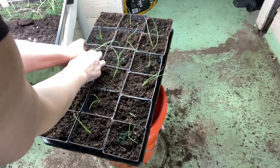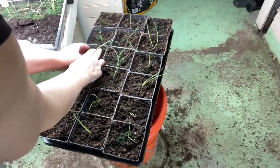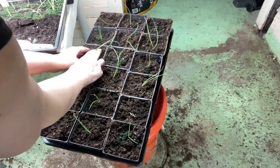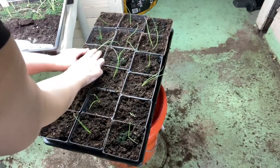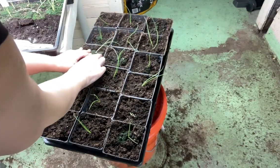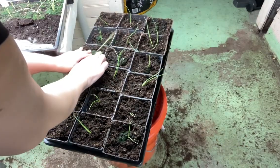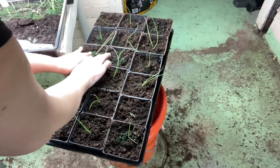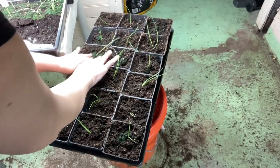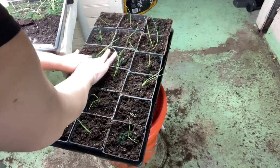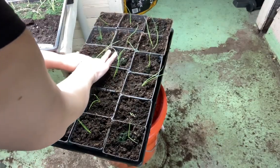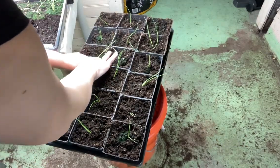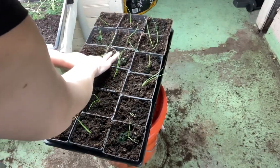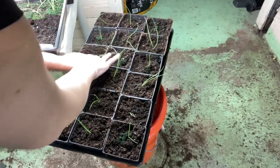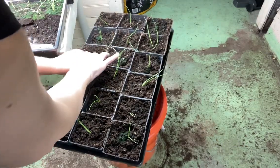bulbs.